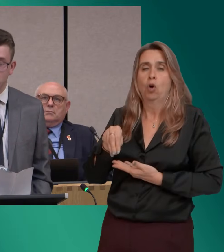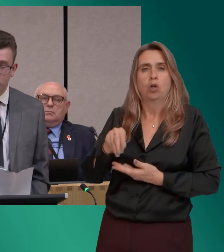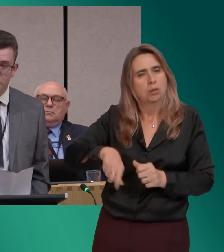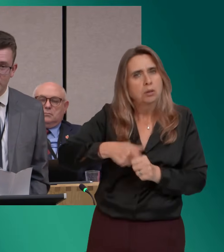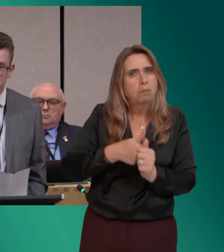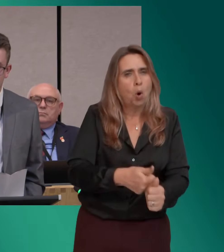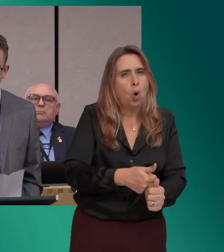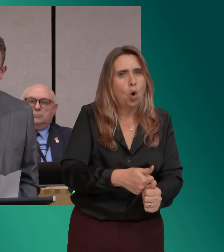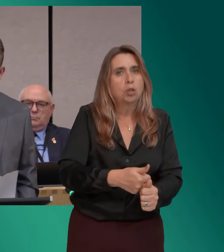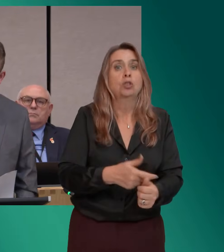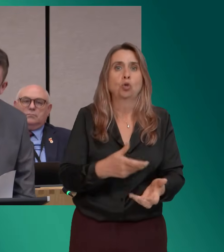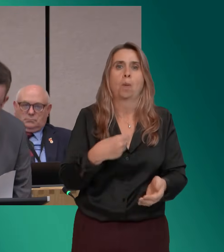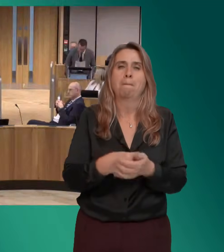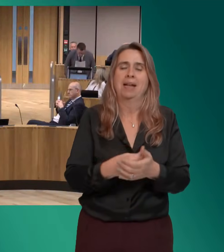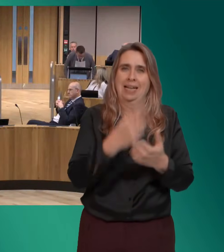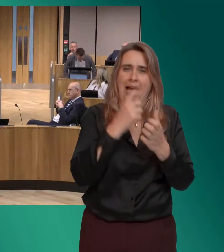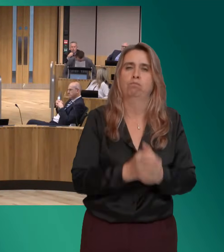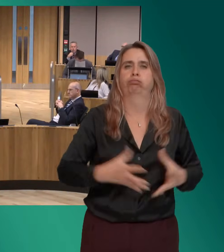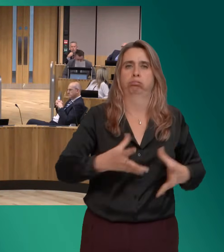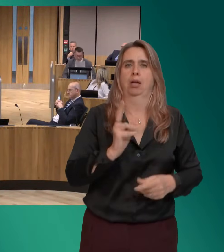business and grow the Welsh economy?